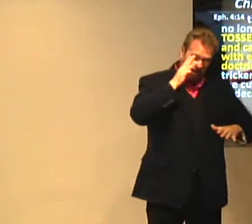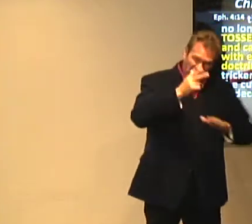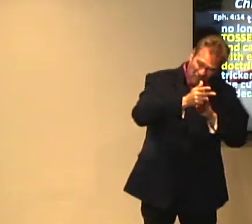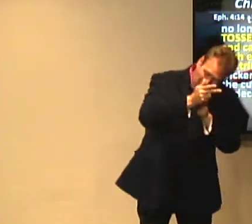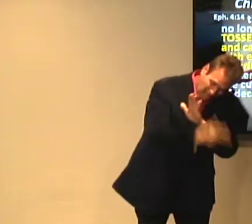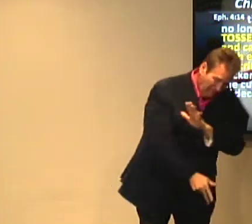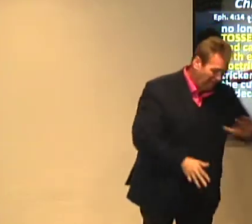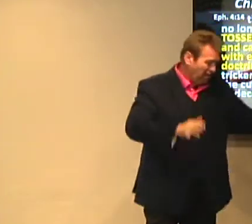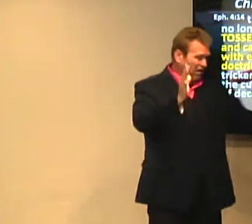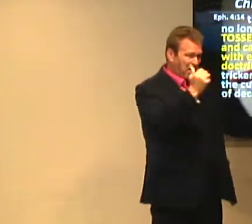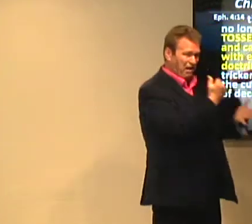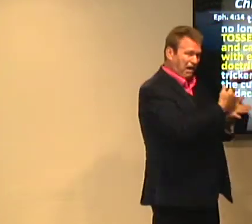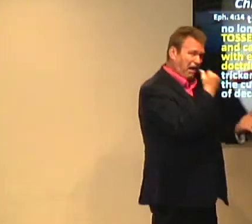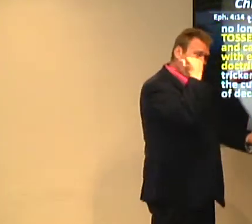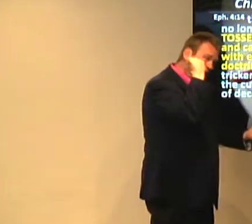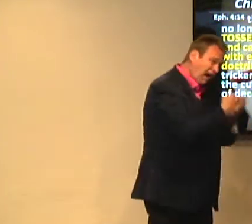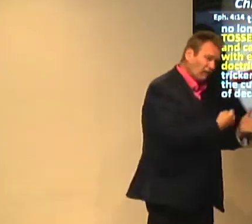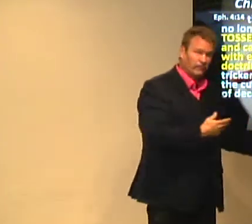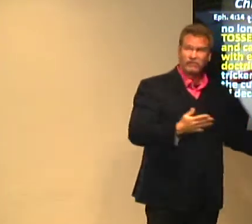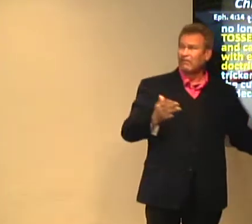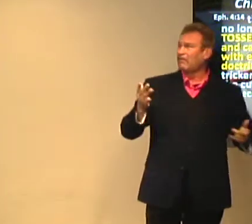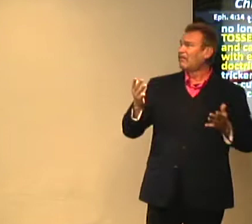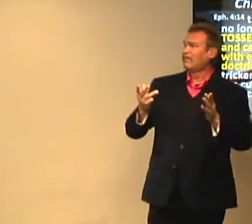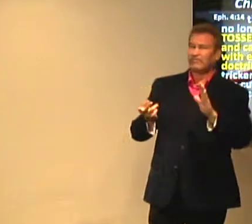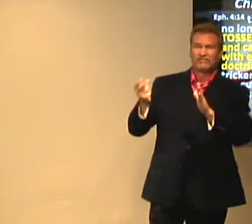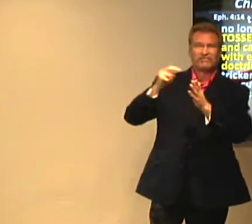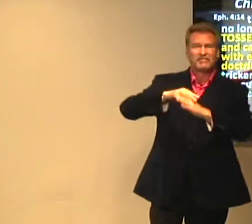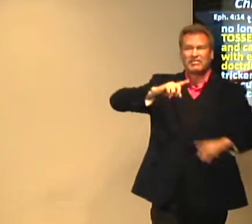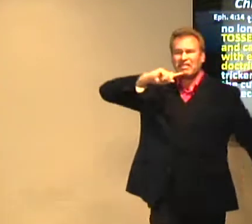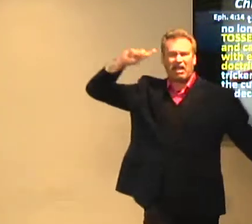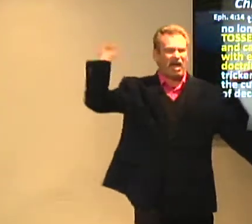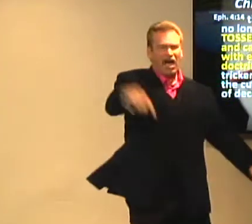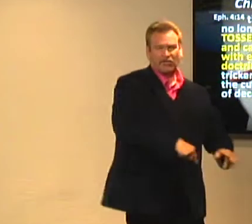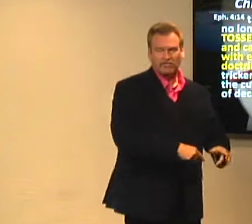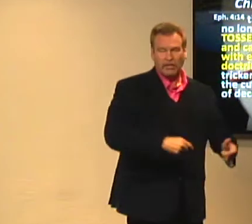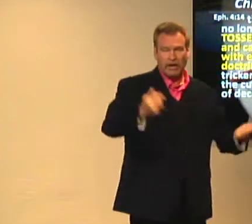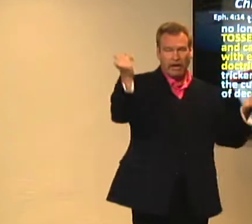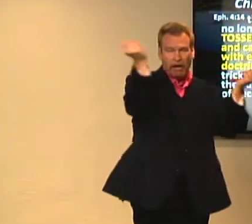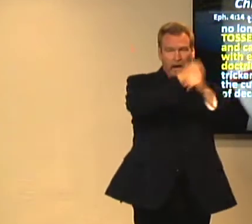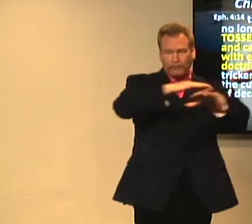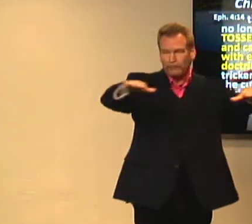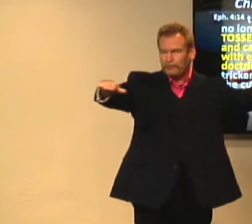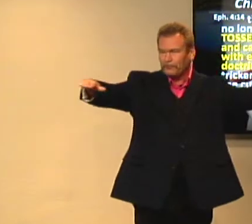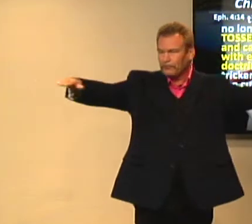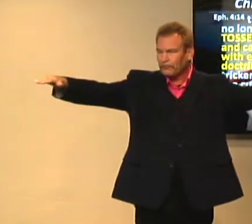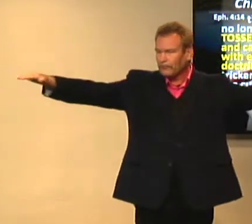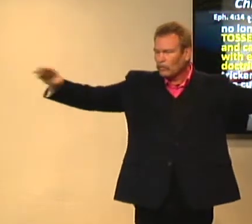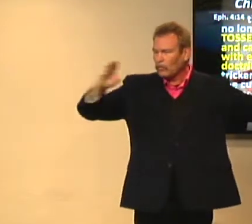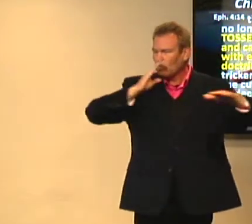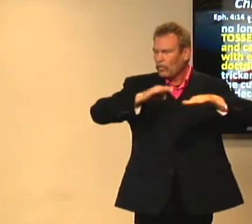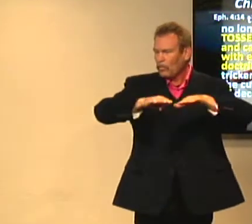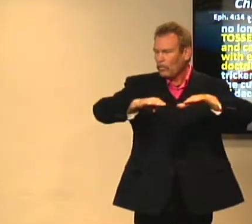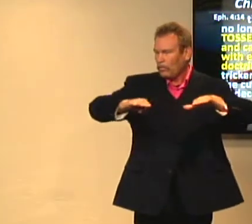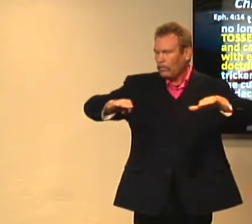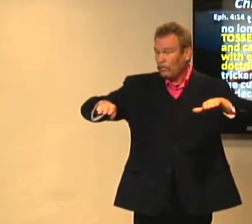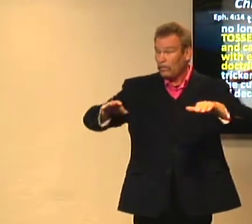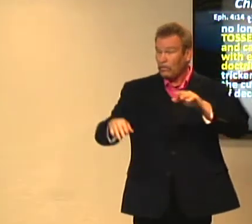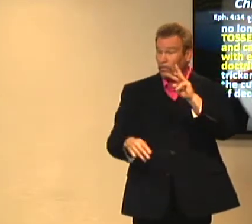through all that. And the apostles are screaming like, God, wake up, calm the sea, it's so crazy out